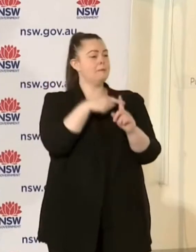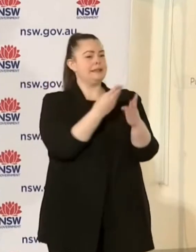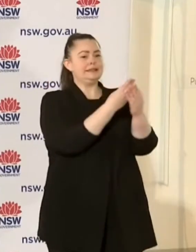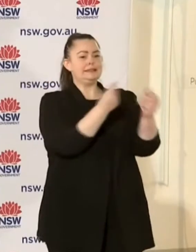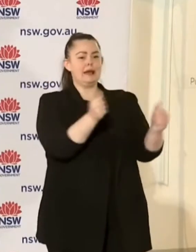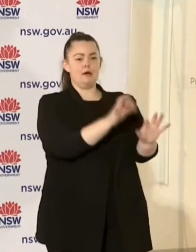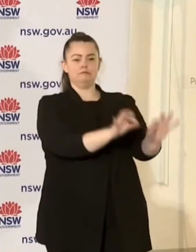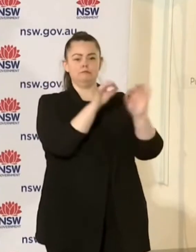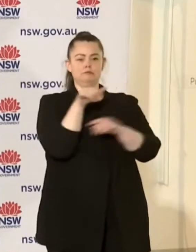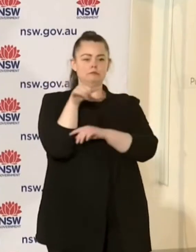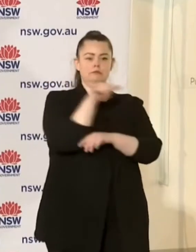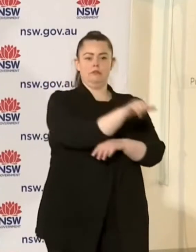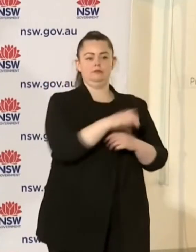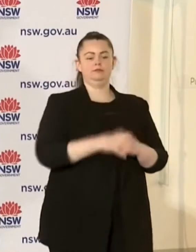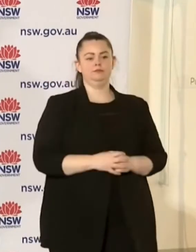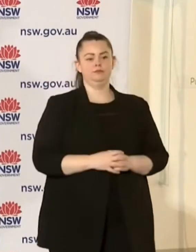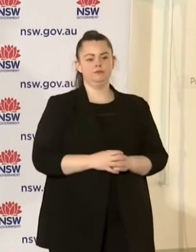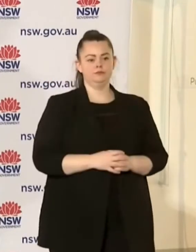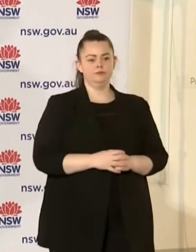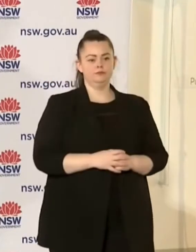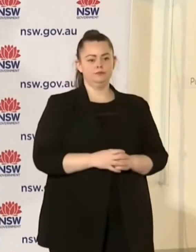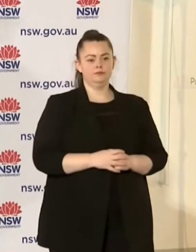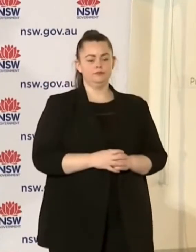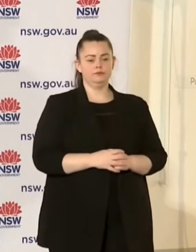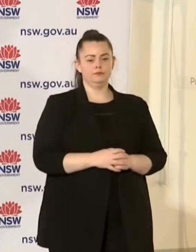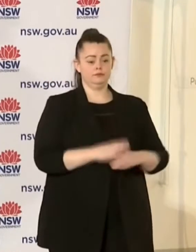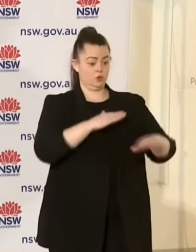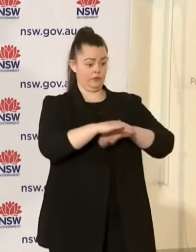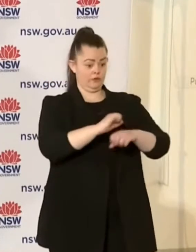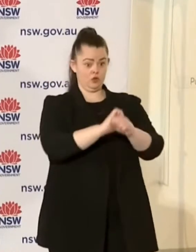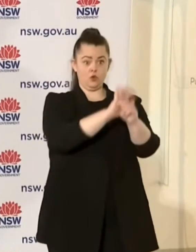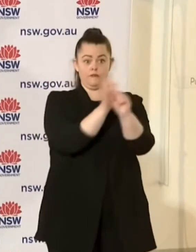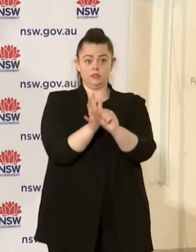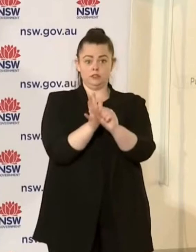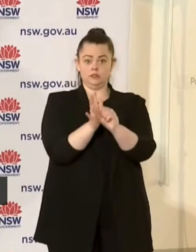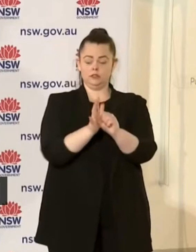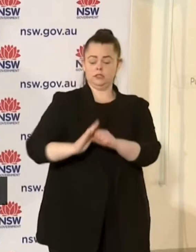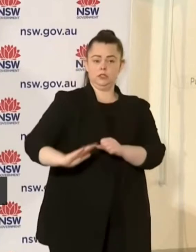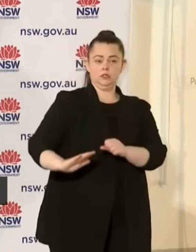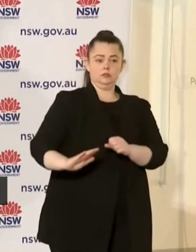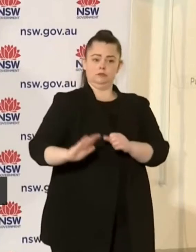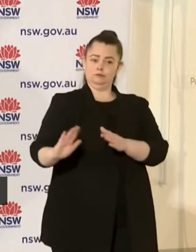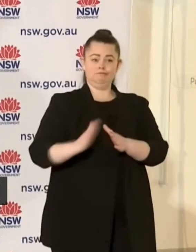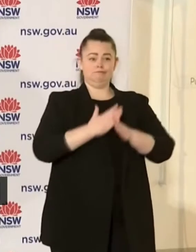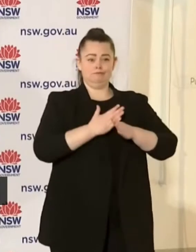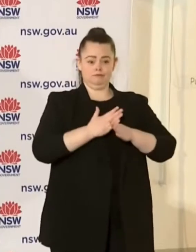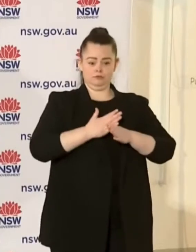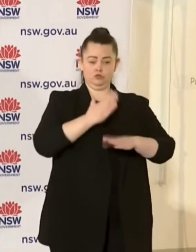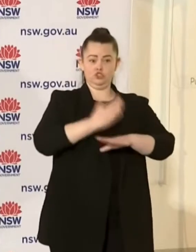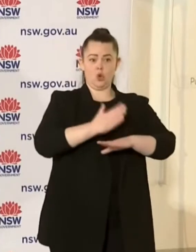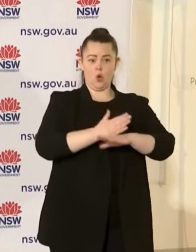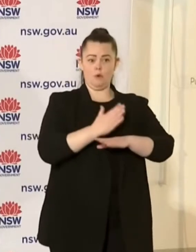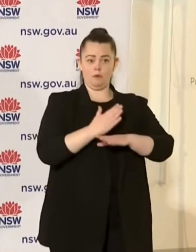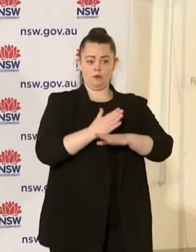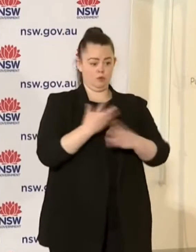aircraft. So with respect to COVID-19, our primary role so far in the COVID-19 response has